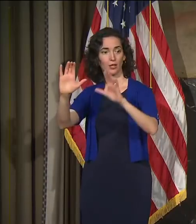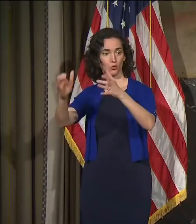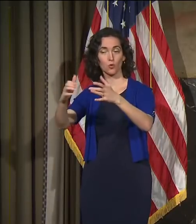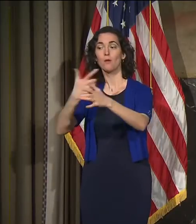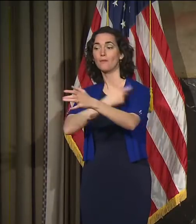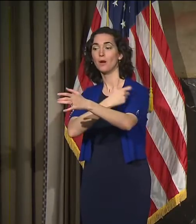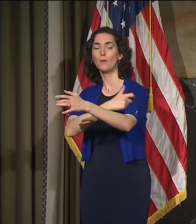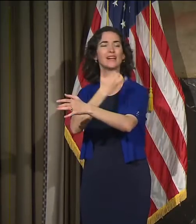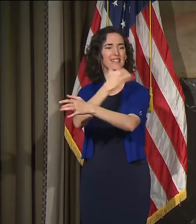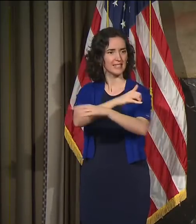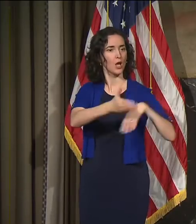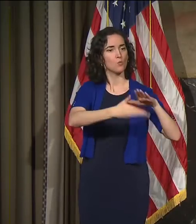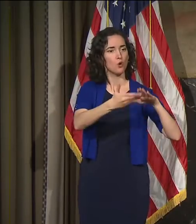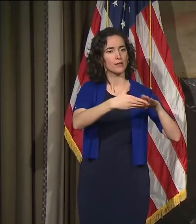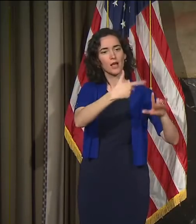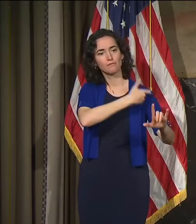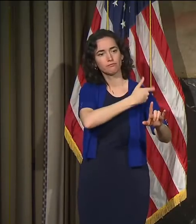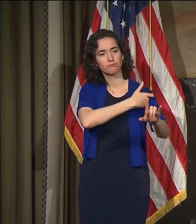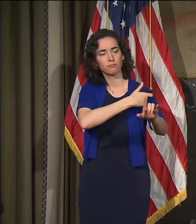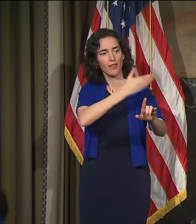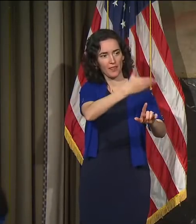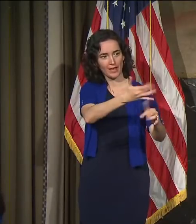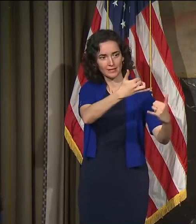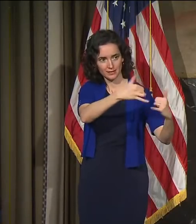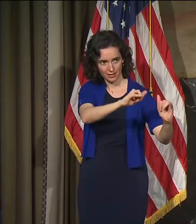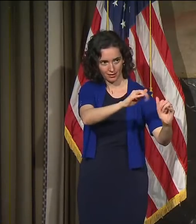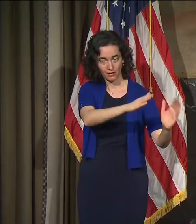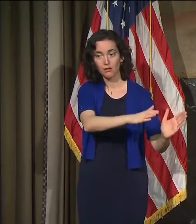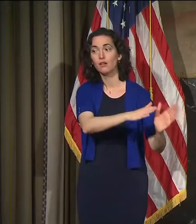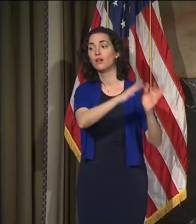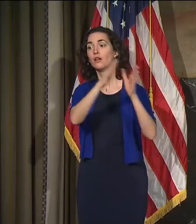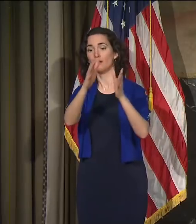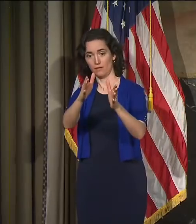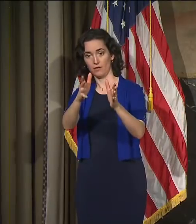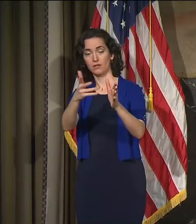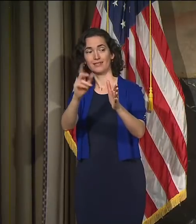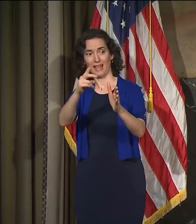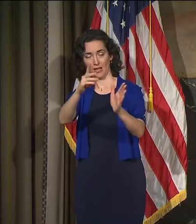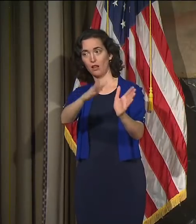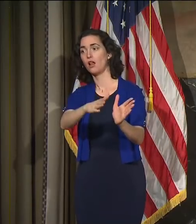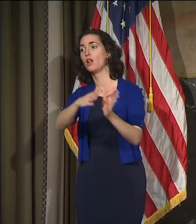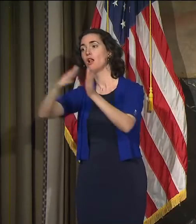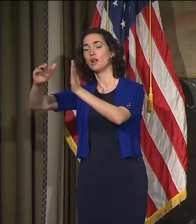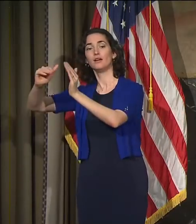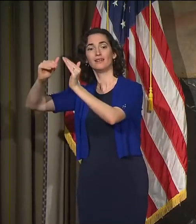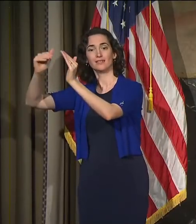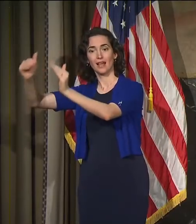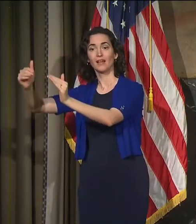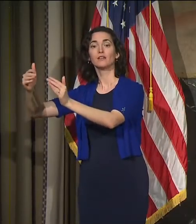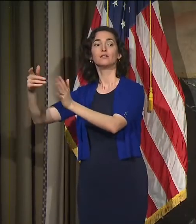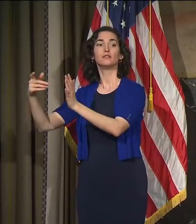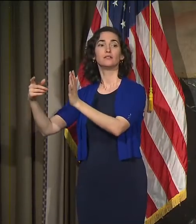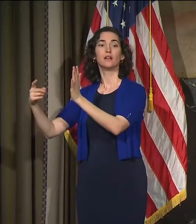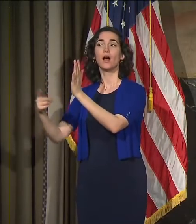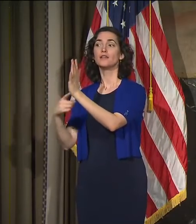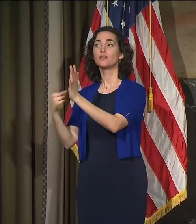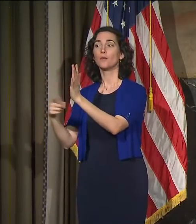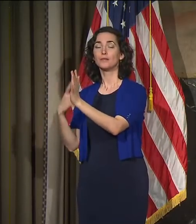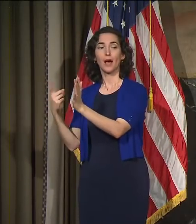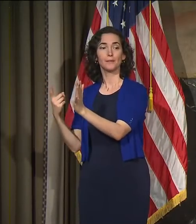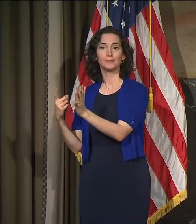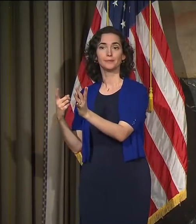on. And quite frankly, before we officially get to the next order of priority, there will be occasion when we go